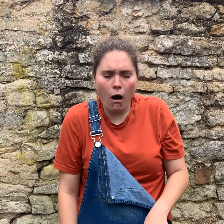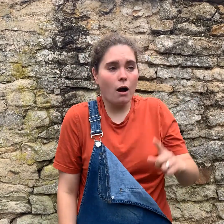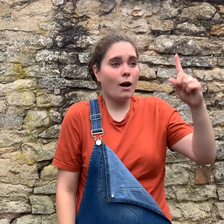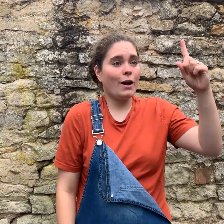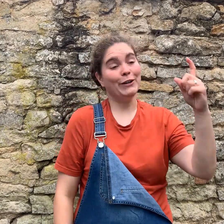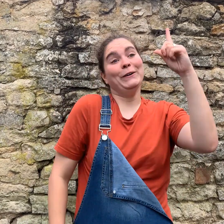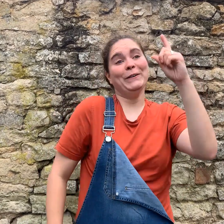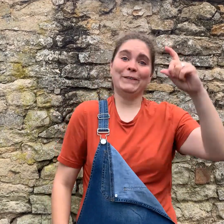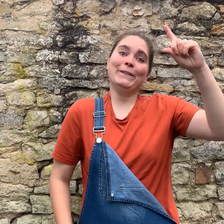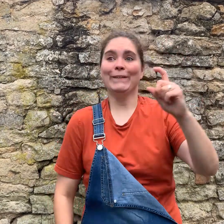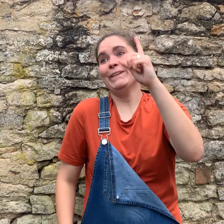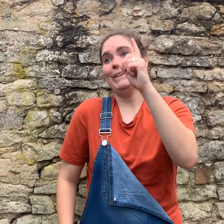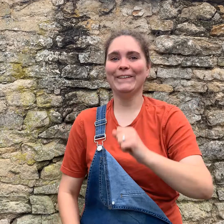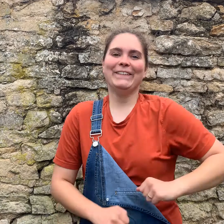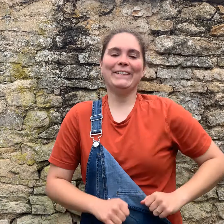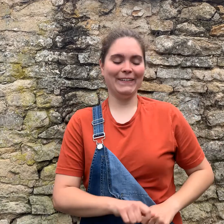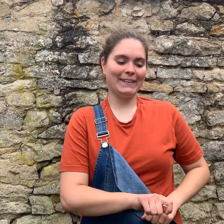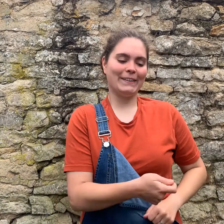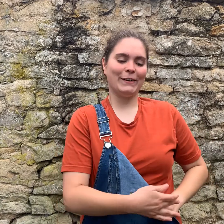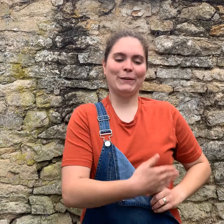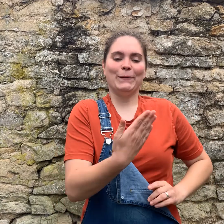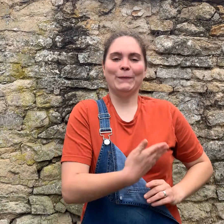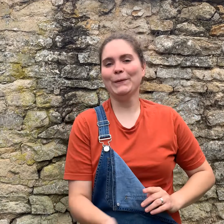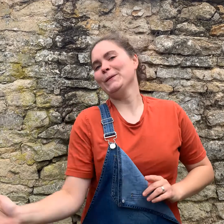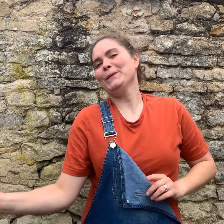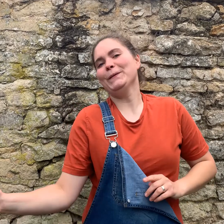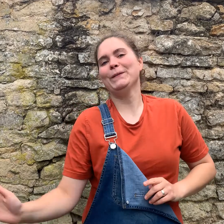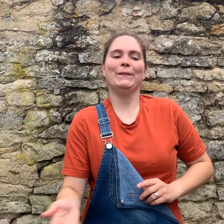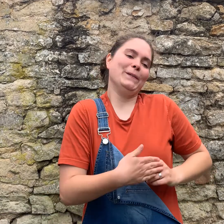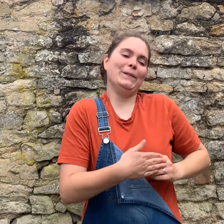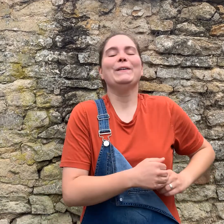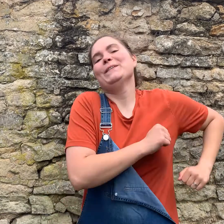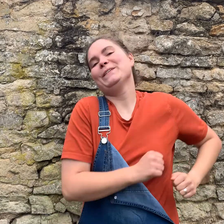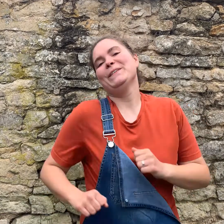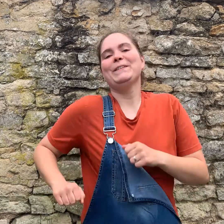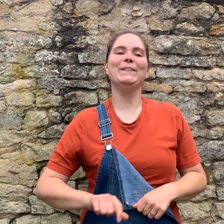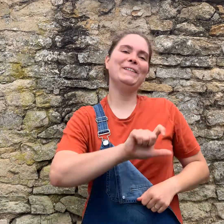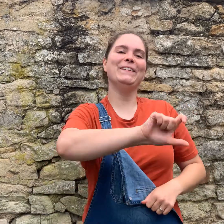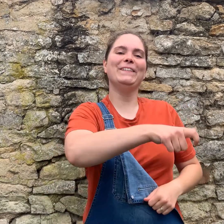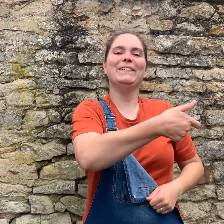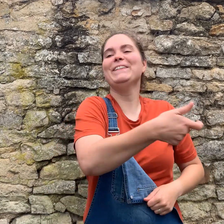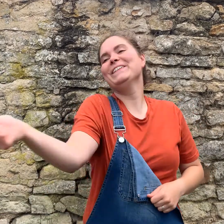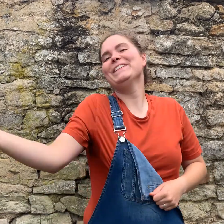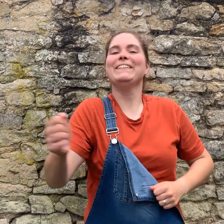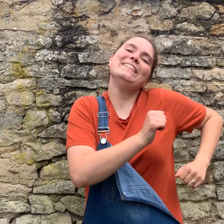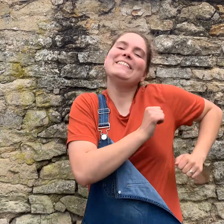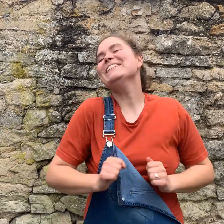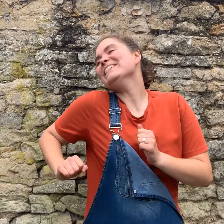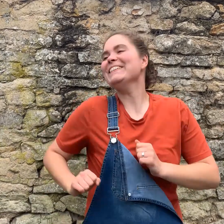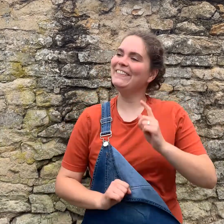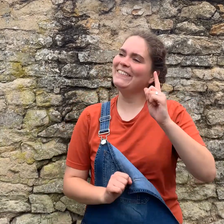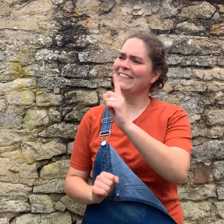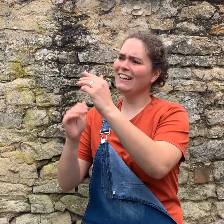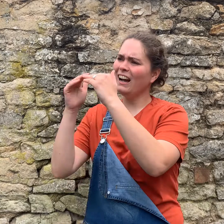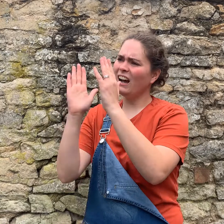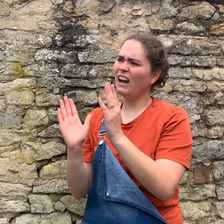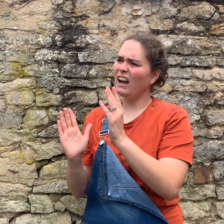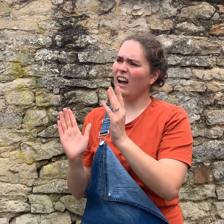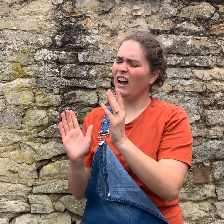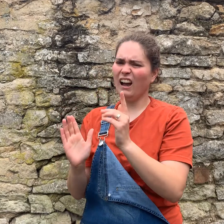my neighbour seemed to be arriving home again, but this time really, really happy. He opened the gate and skipped along the